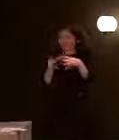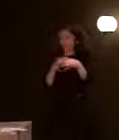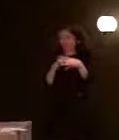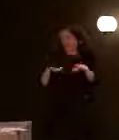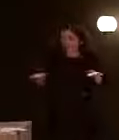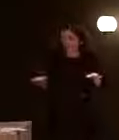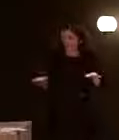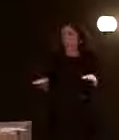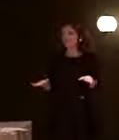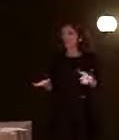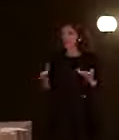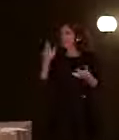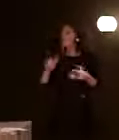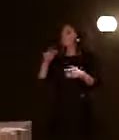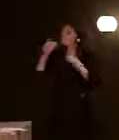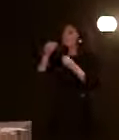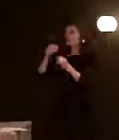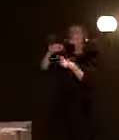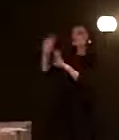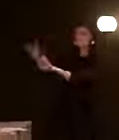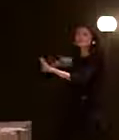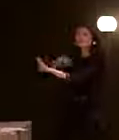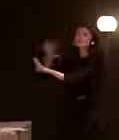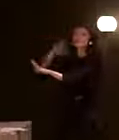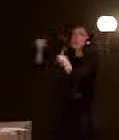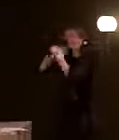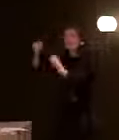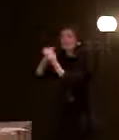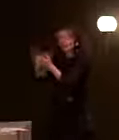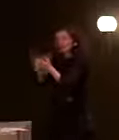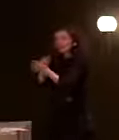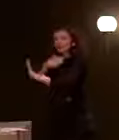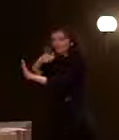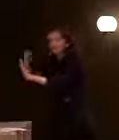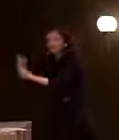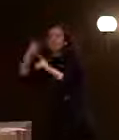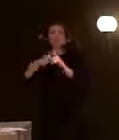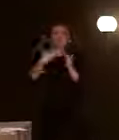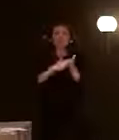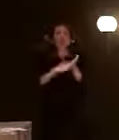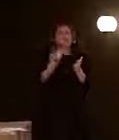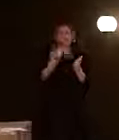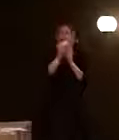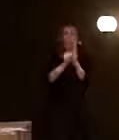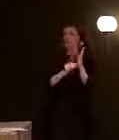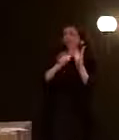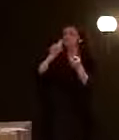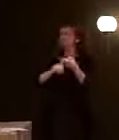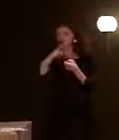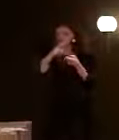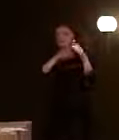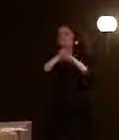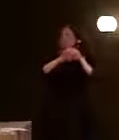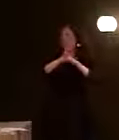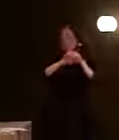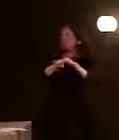about graphs and charts, different ways of representing data. PE, you could ask your students to research about activities